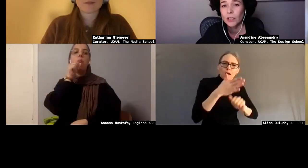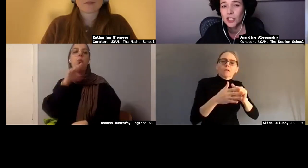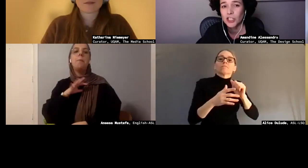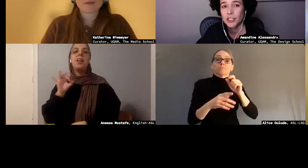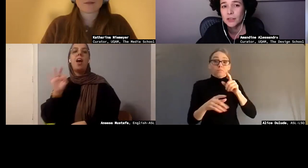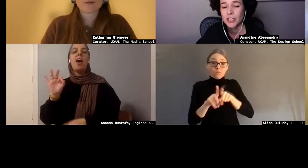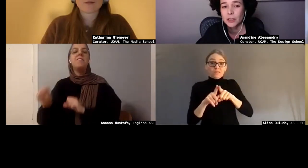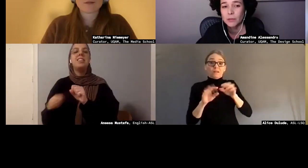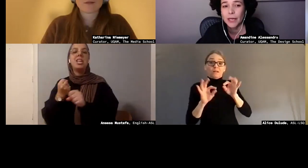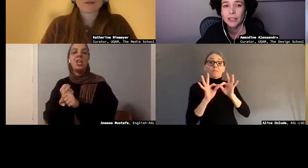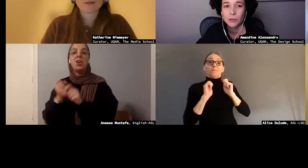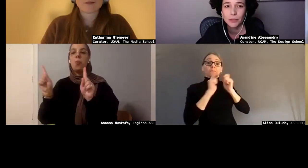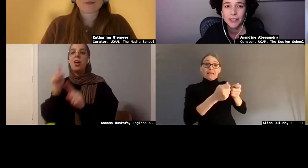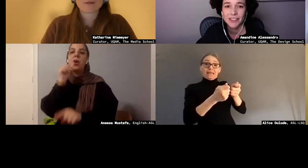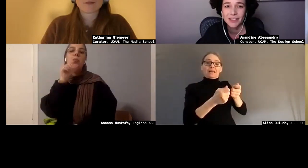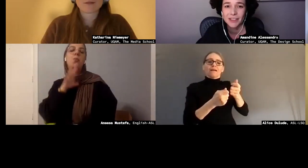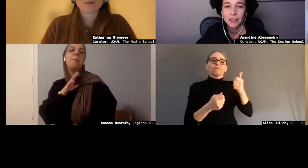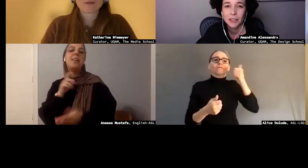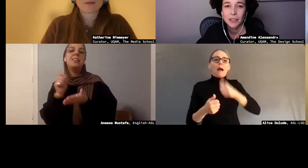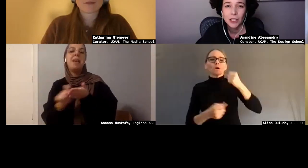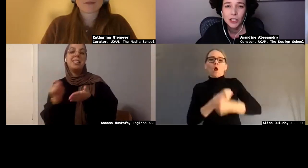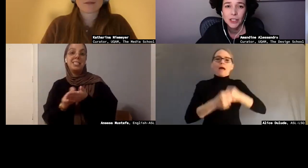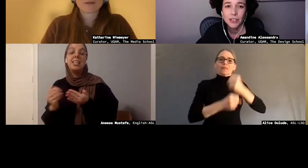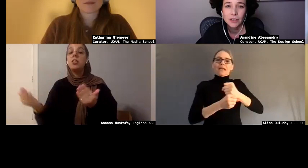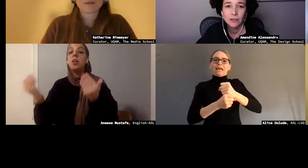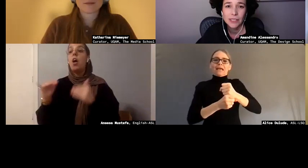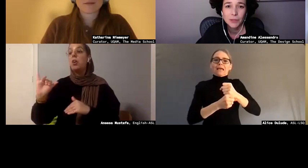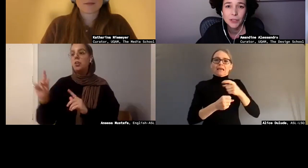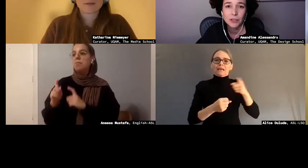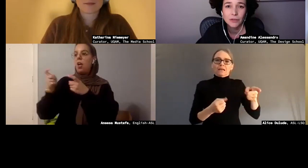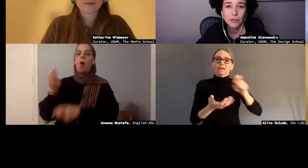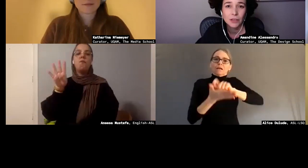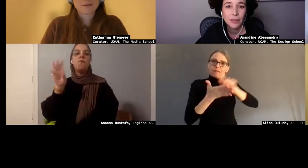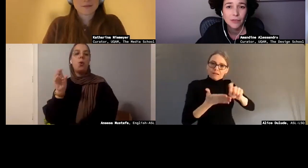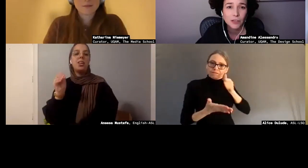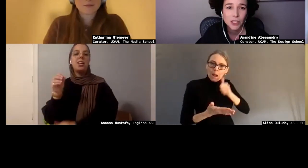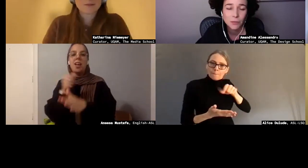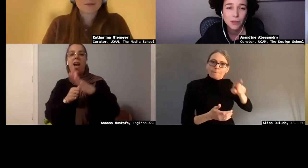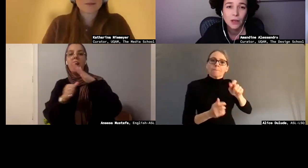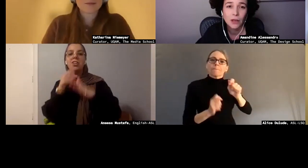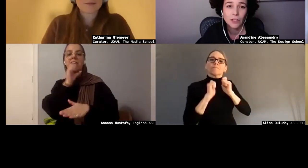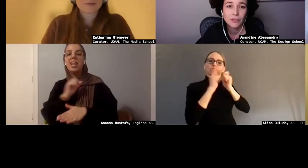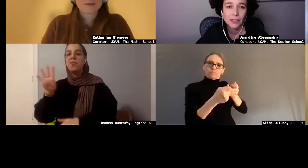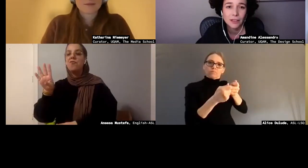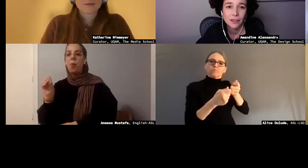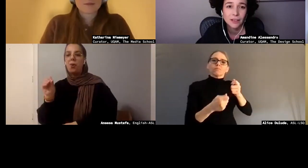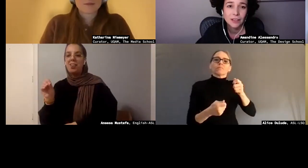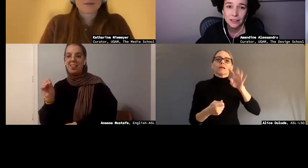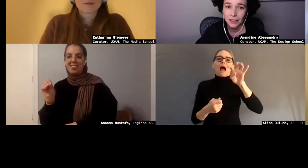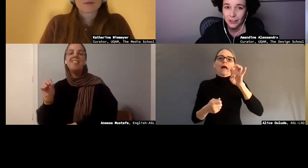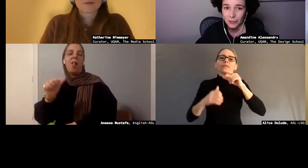are changing the nation by Esquire magazine. She is a recipient of a Guggenheim Fellowship, a